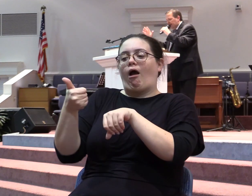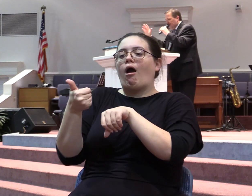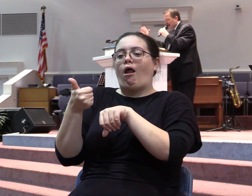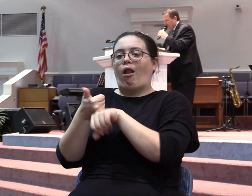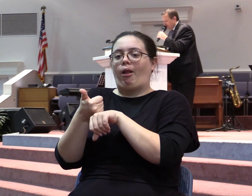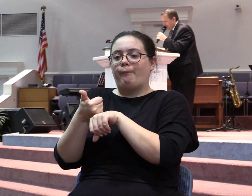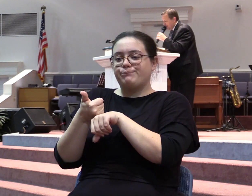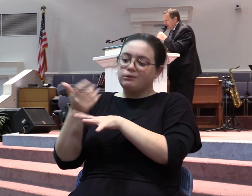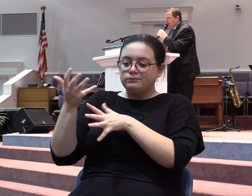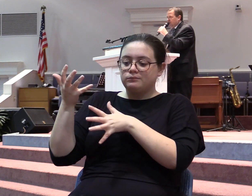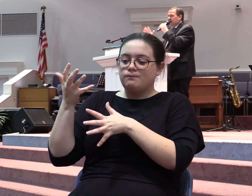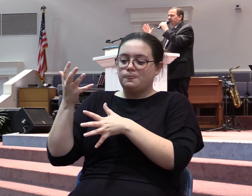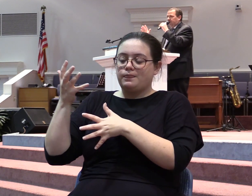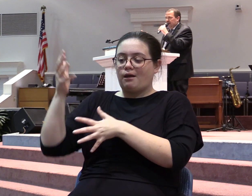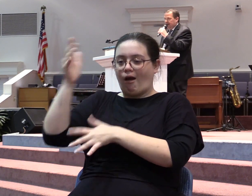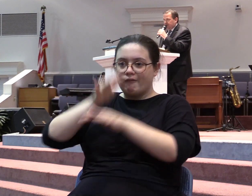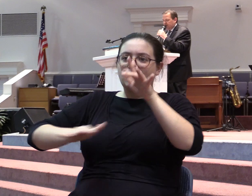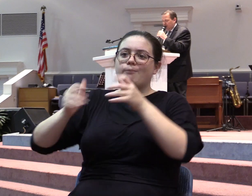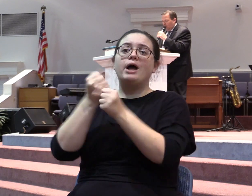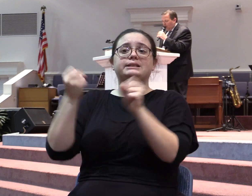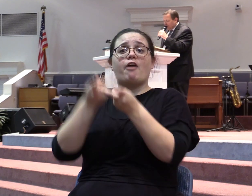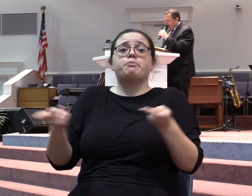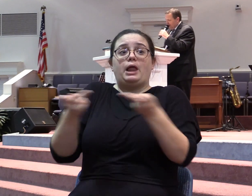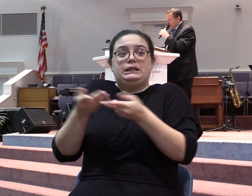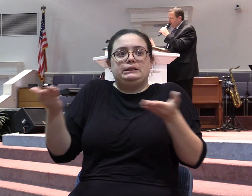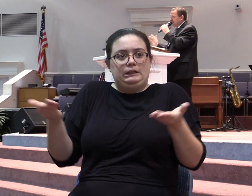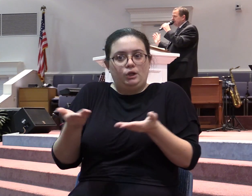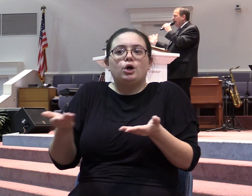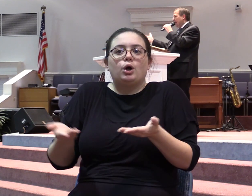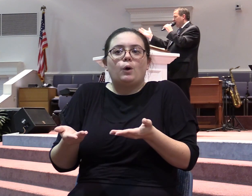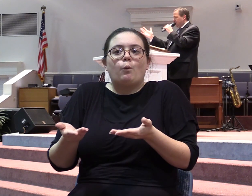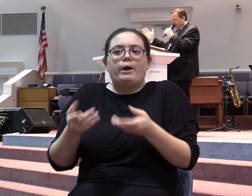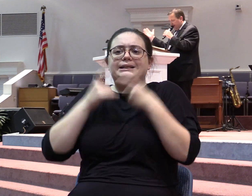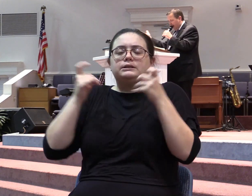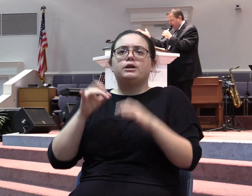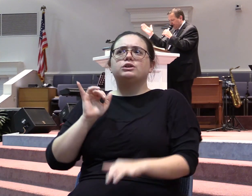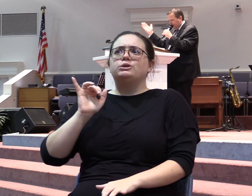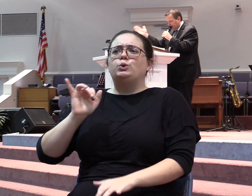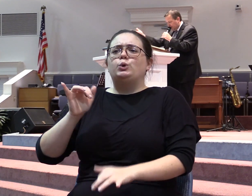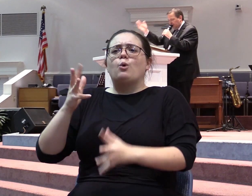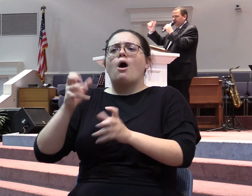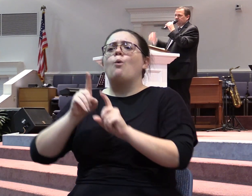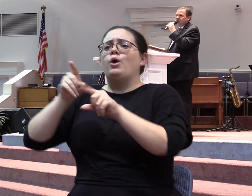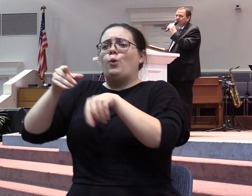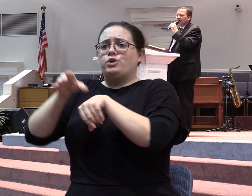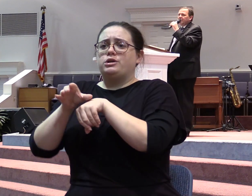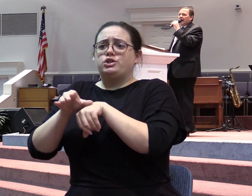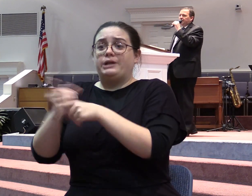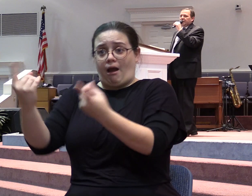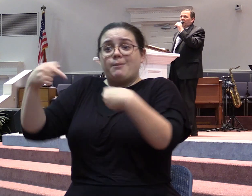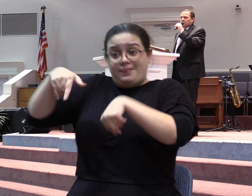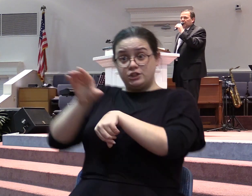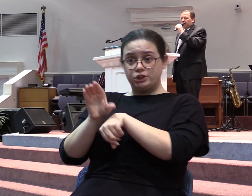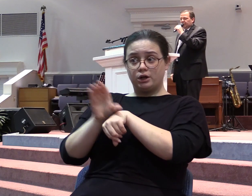an environment, a safe place where sinners would desire to come to this church. Amen.